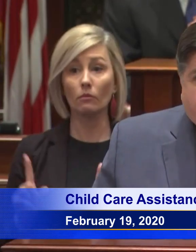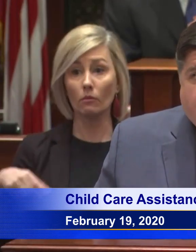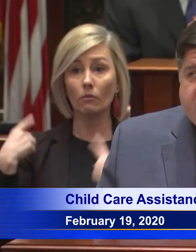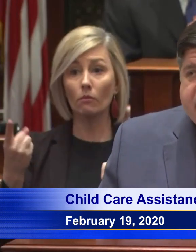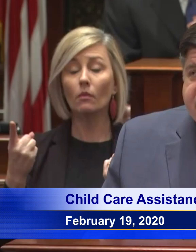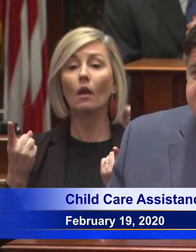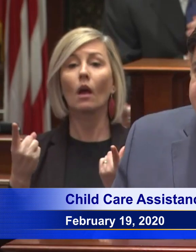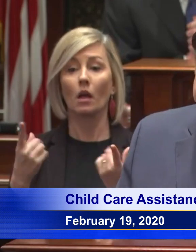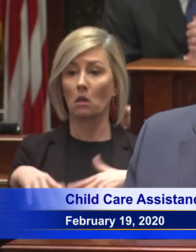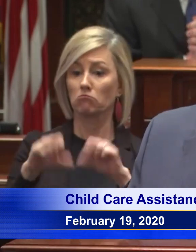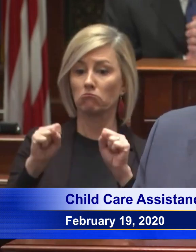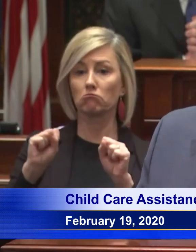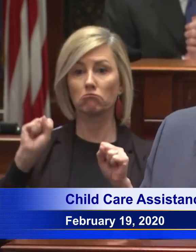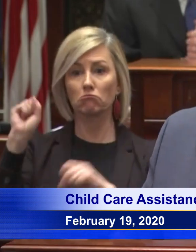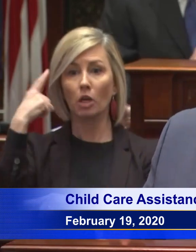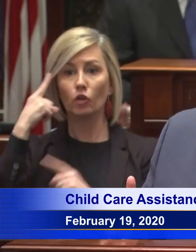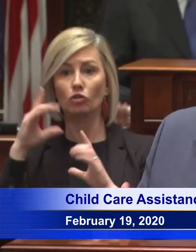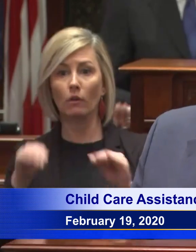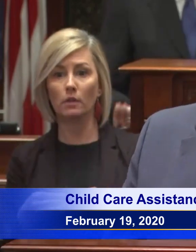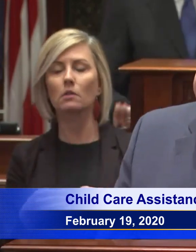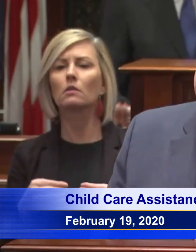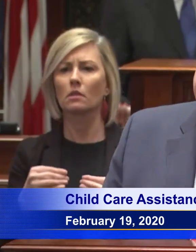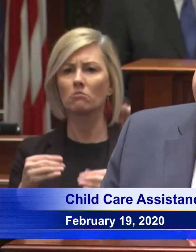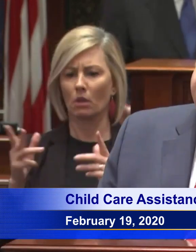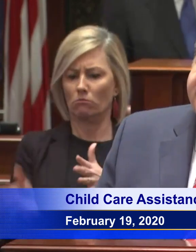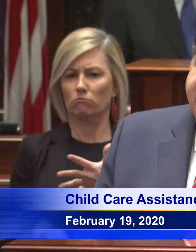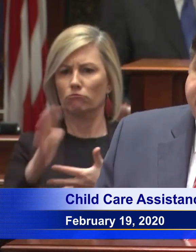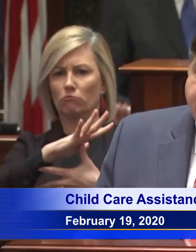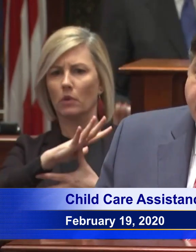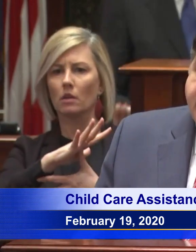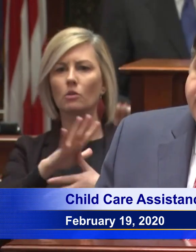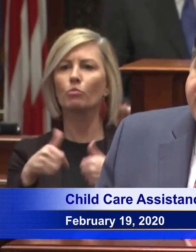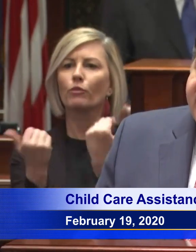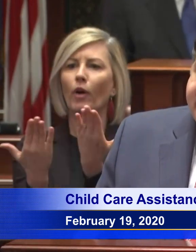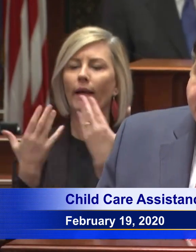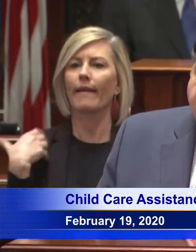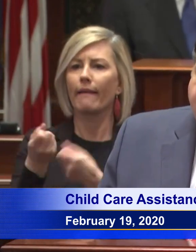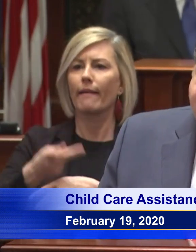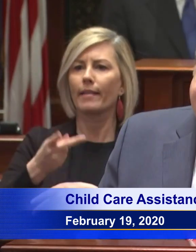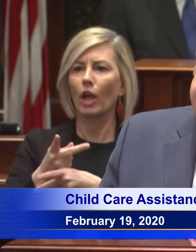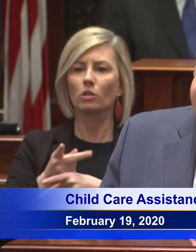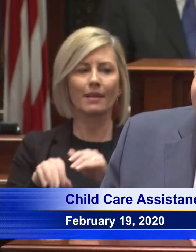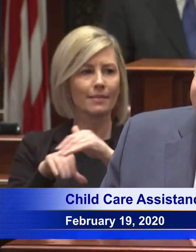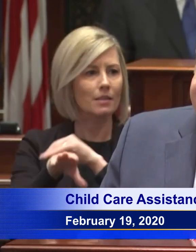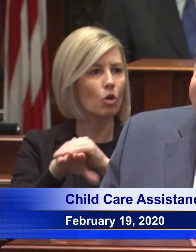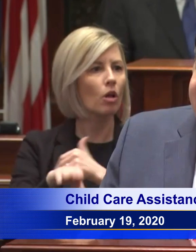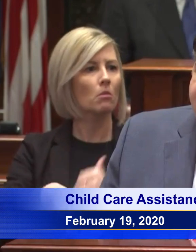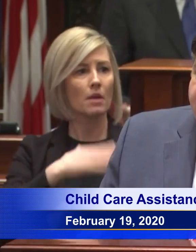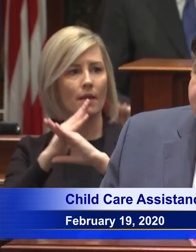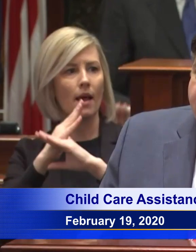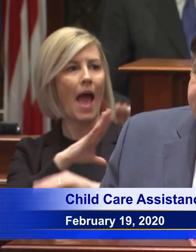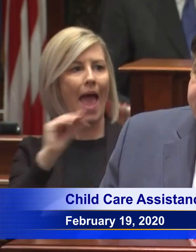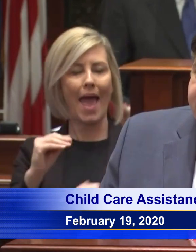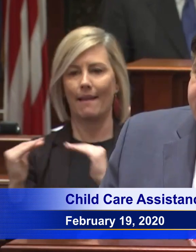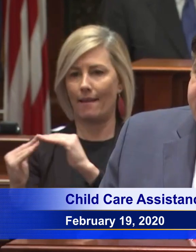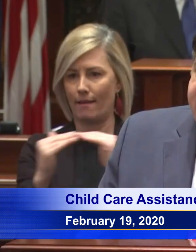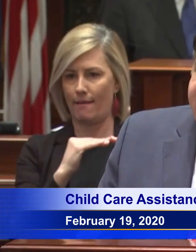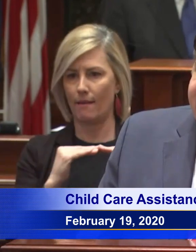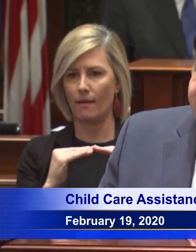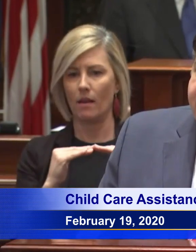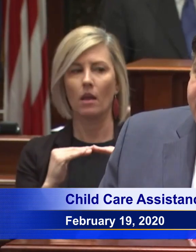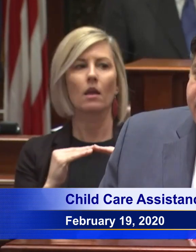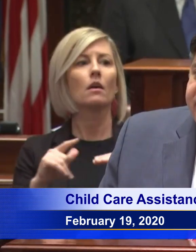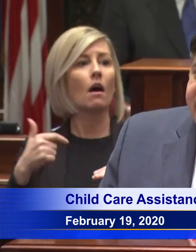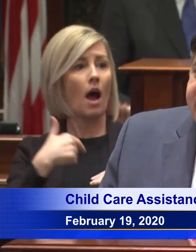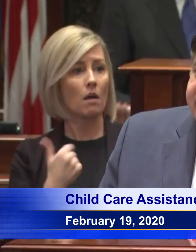Since I took office, it's been a priority to provide health care that is accessible, preventable, and equitable.